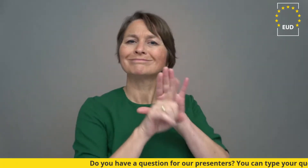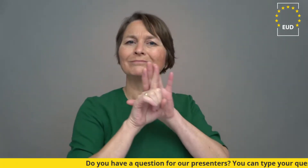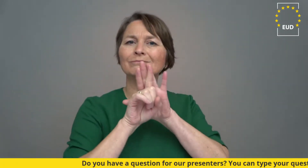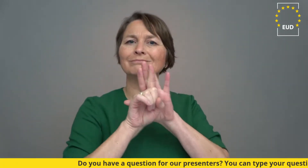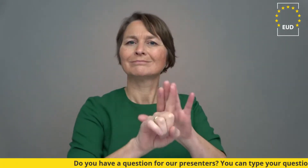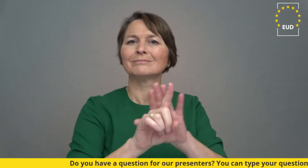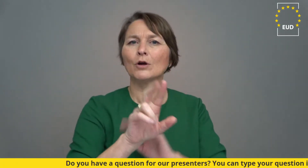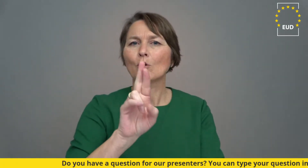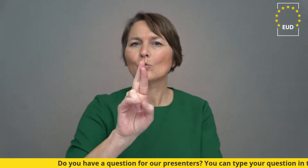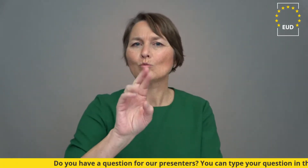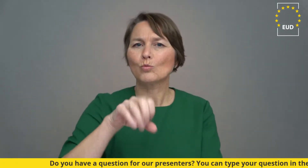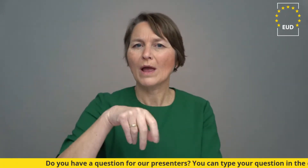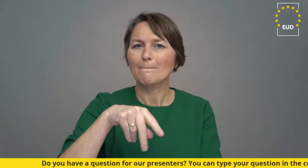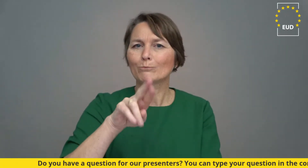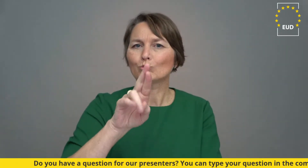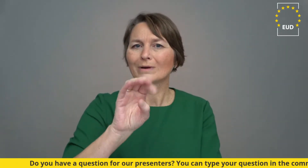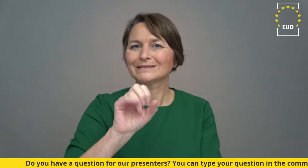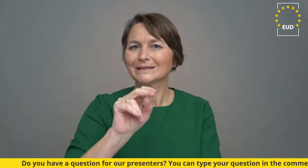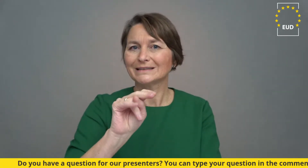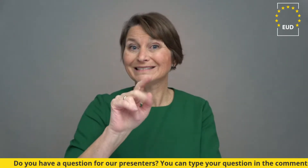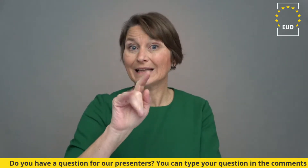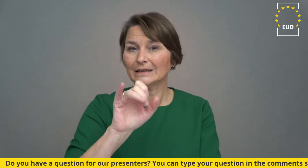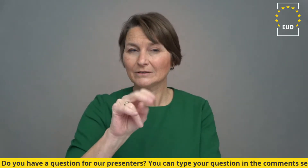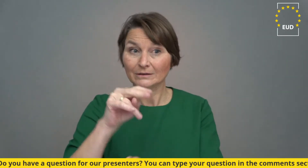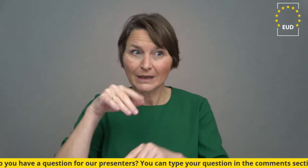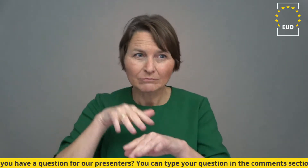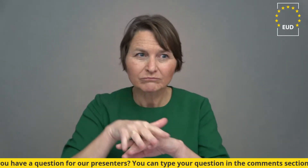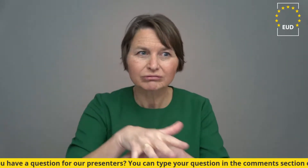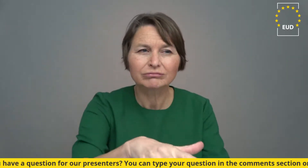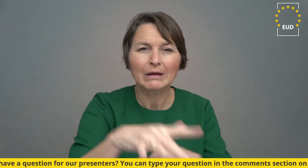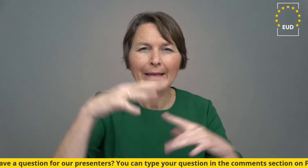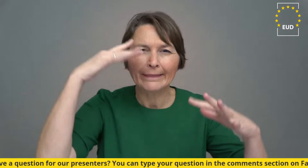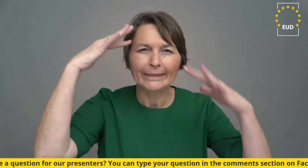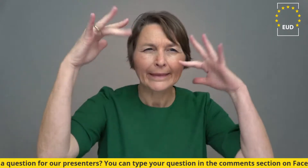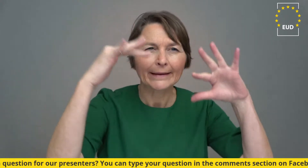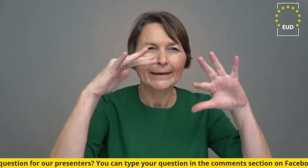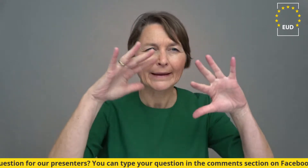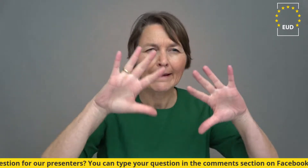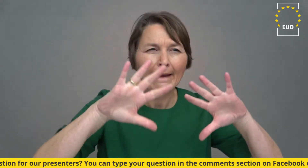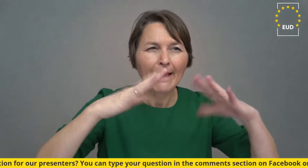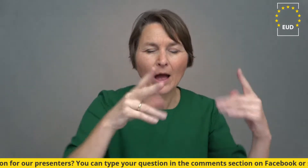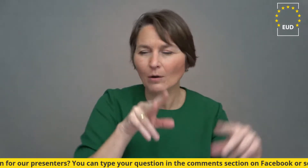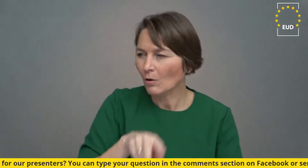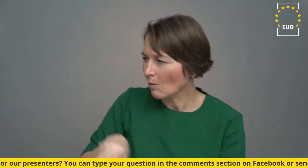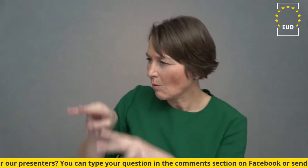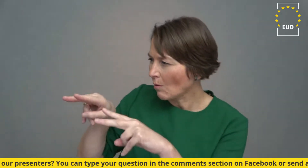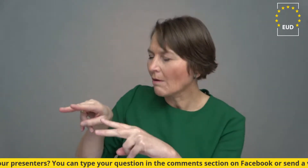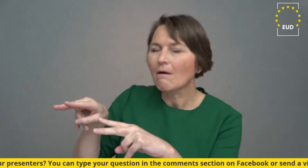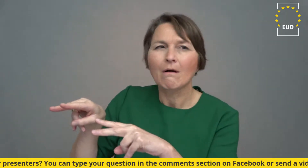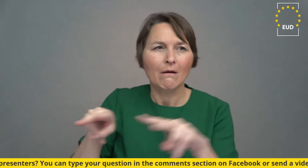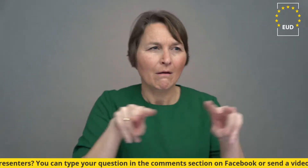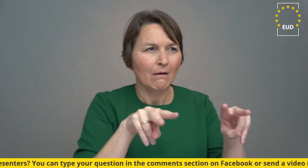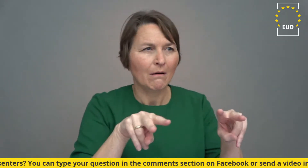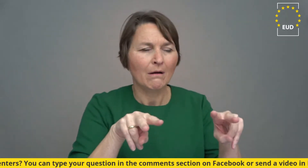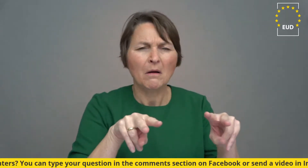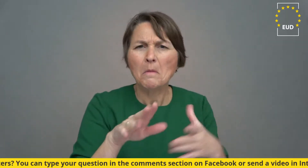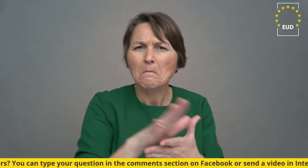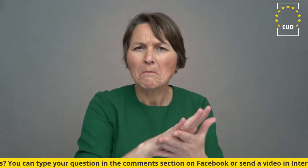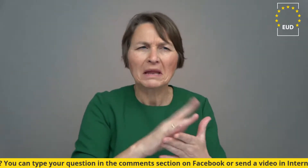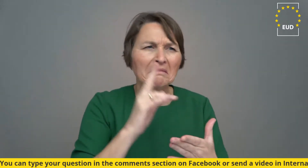And the responsibility of representing the sign language interpretation and that role is also very